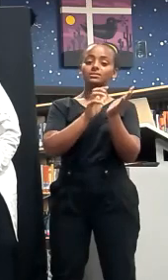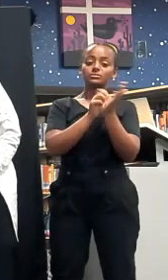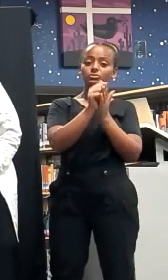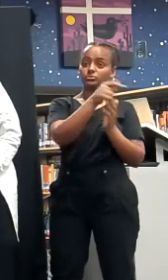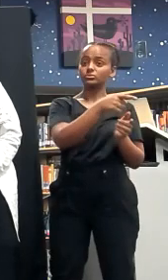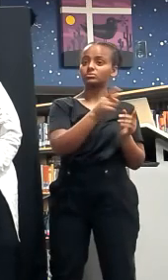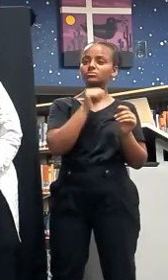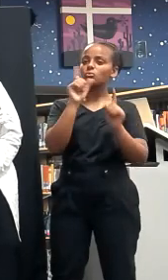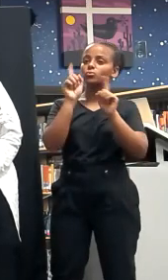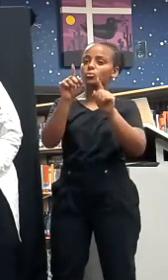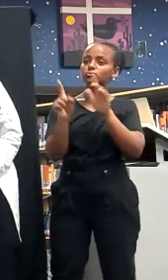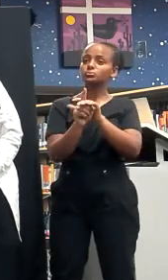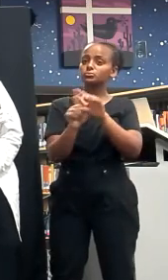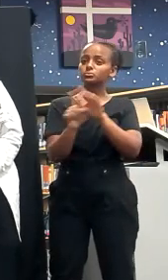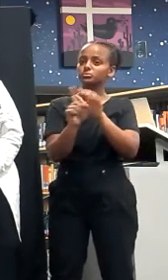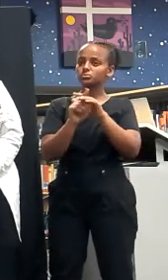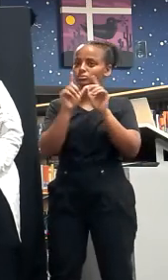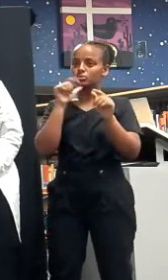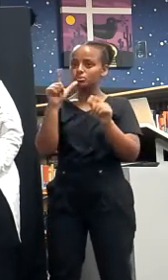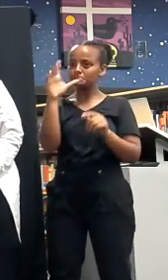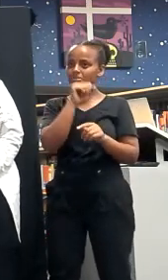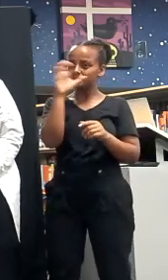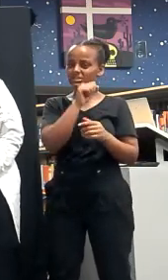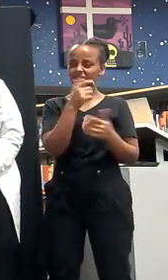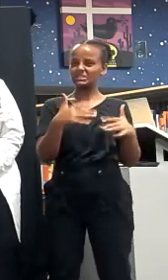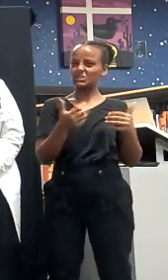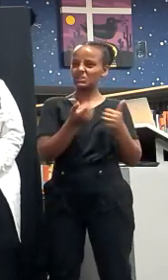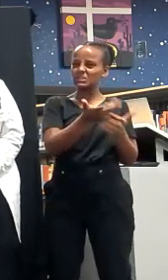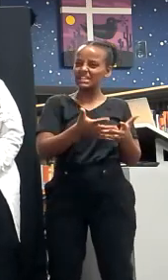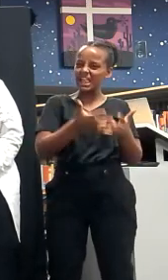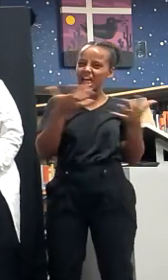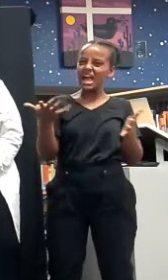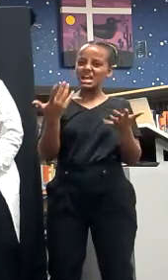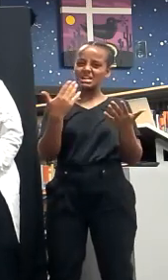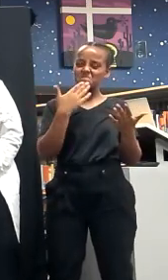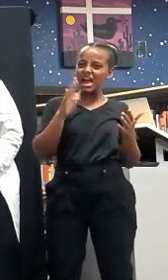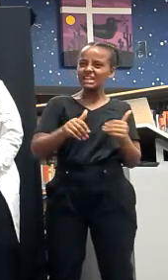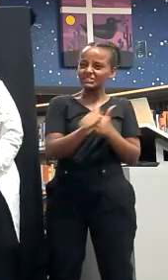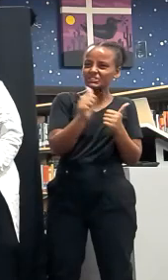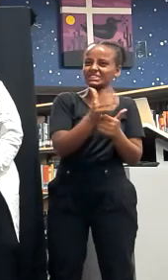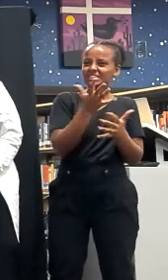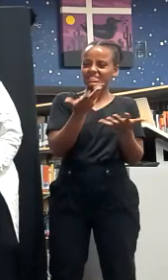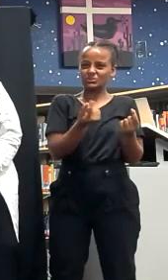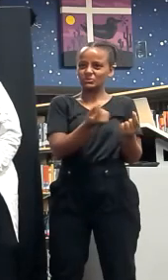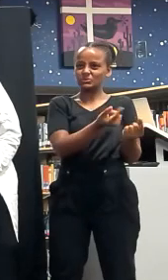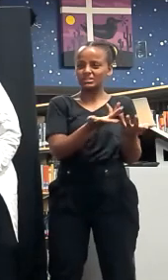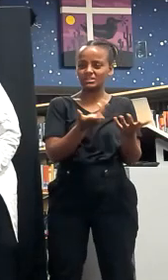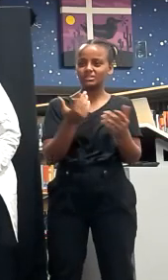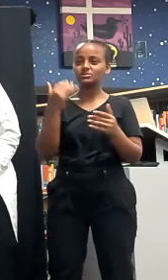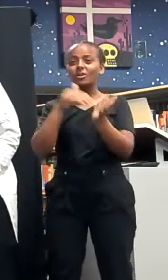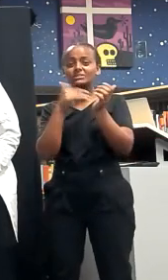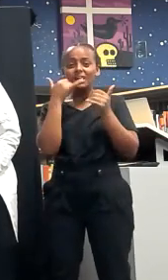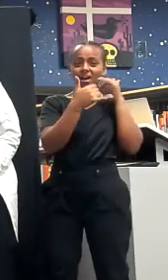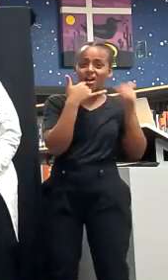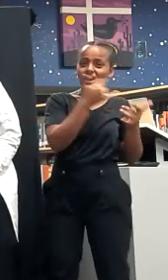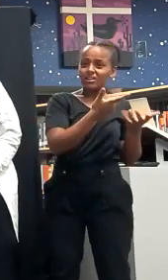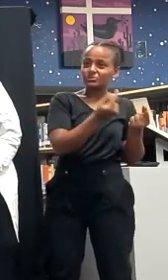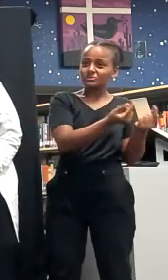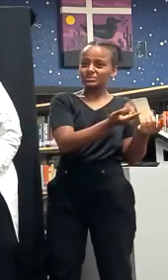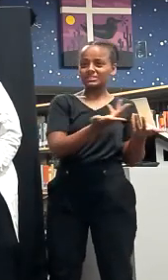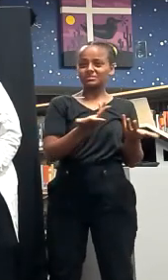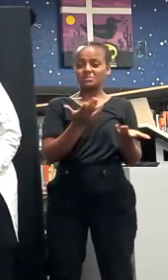Liver treatment is not easy because when cancer shows up, often it can be easily missed, and then it